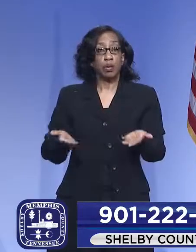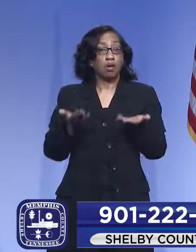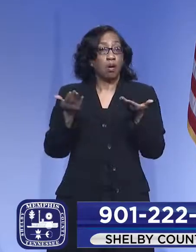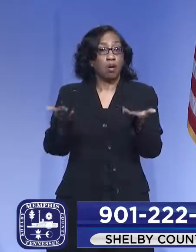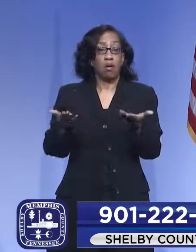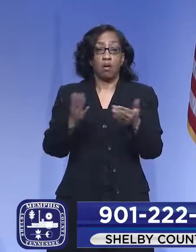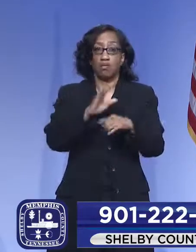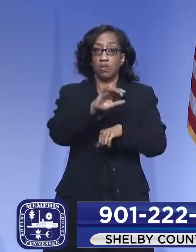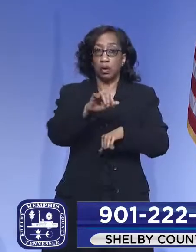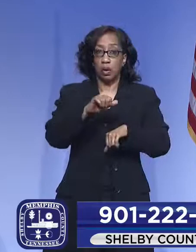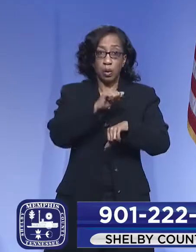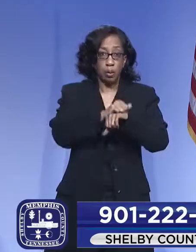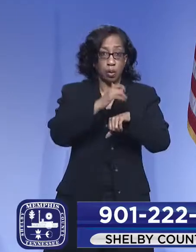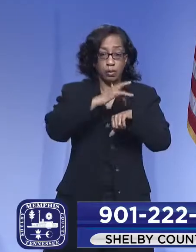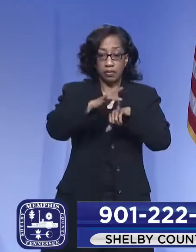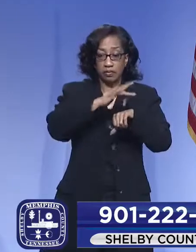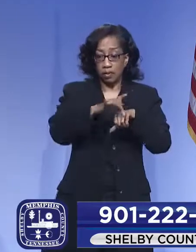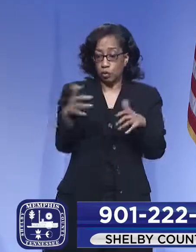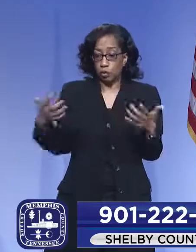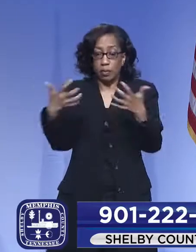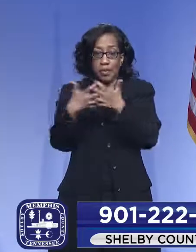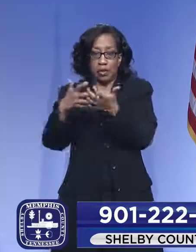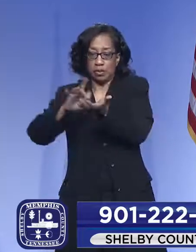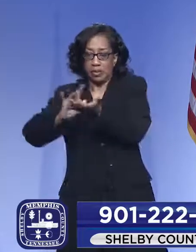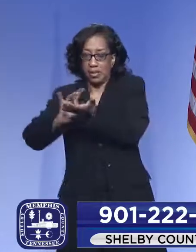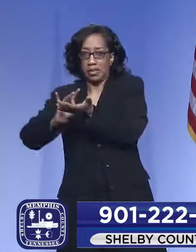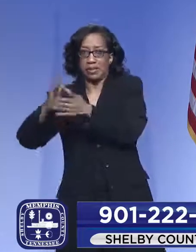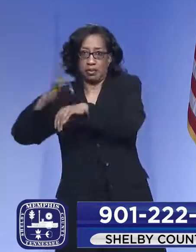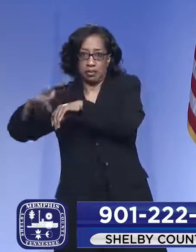have doses available, and then when we get more doses in